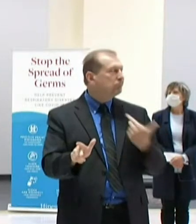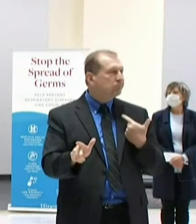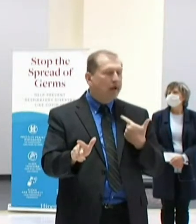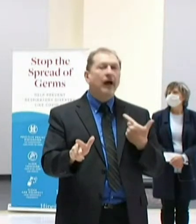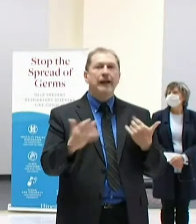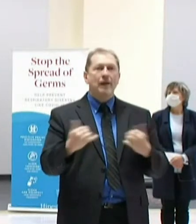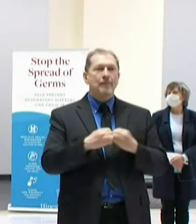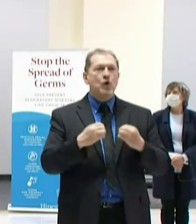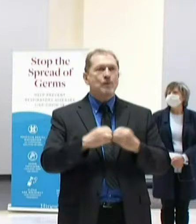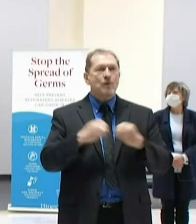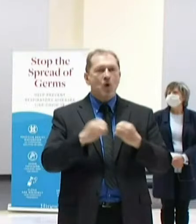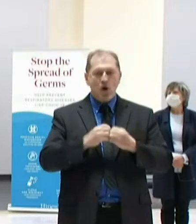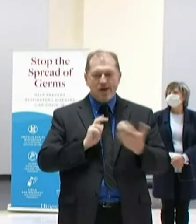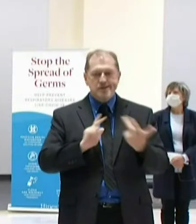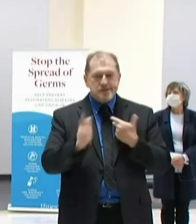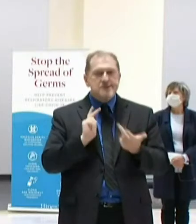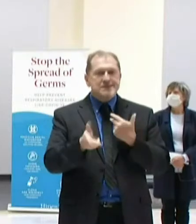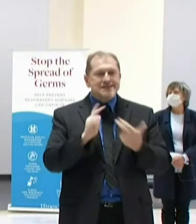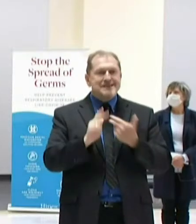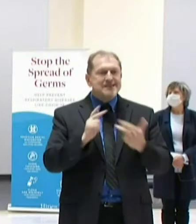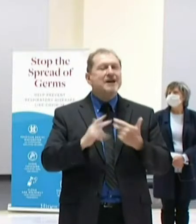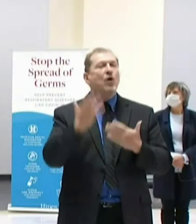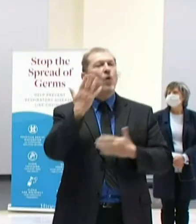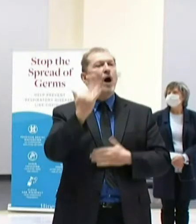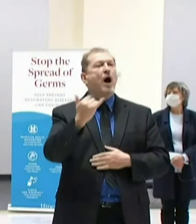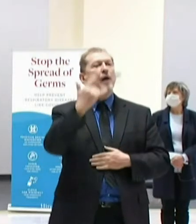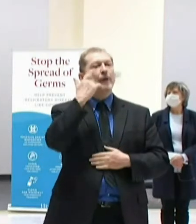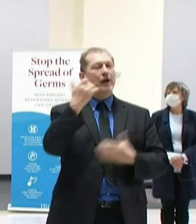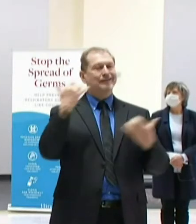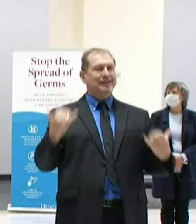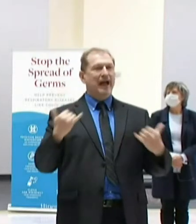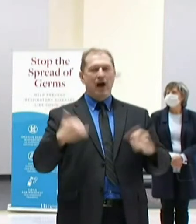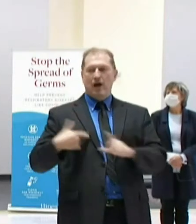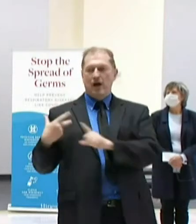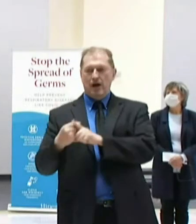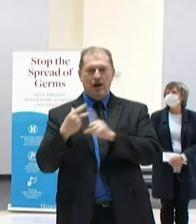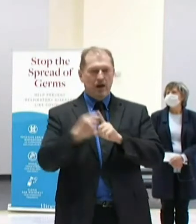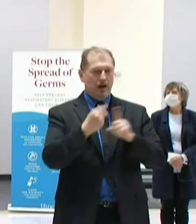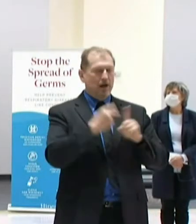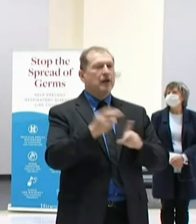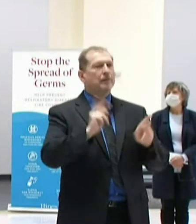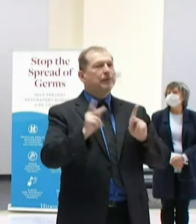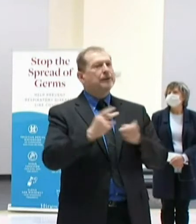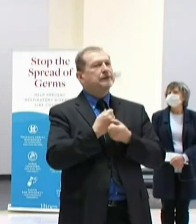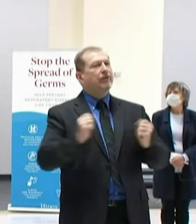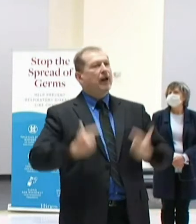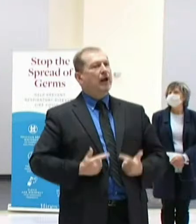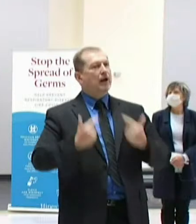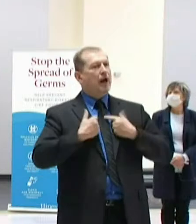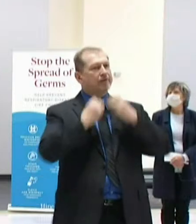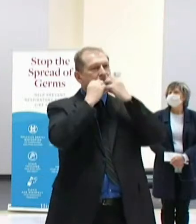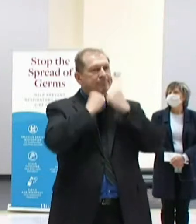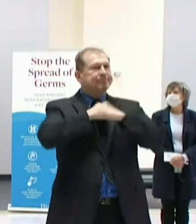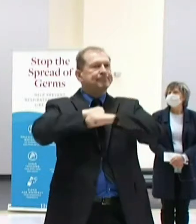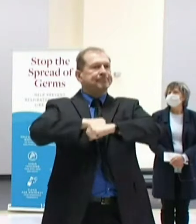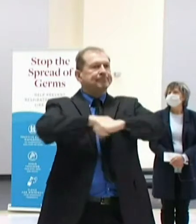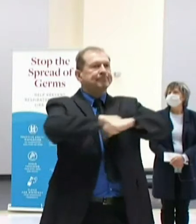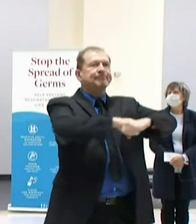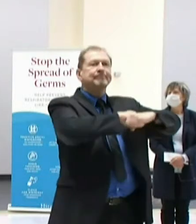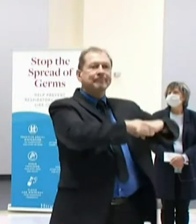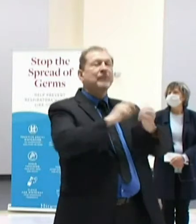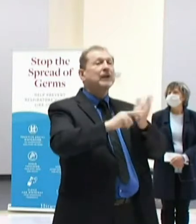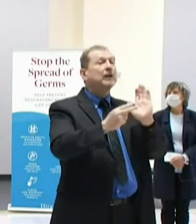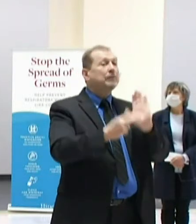only possible because of the life-saving protections of vaccines and the consequent reduction of cases and